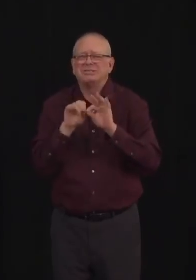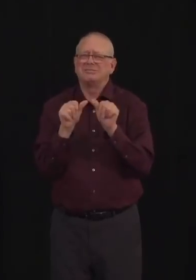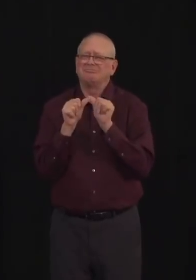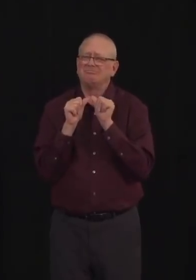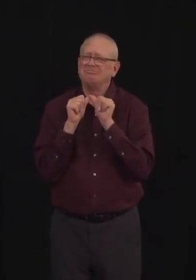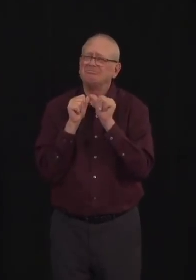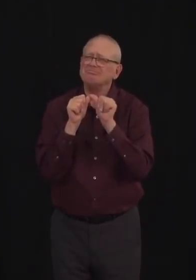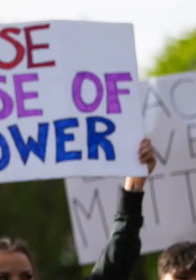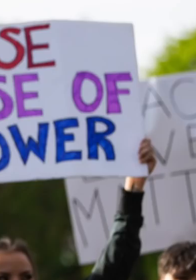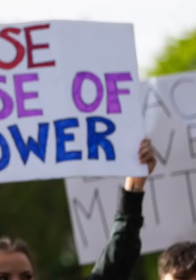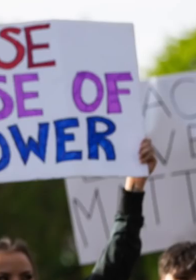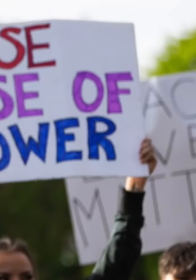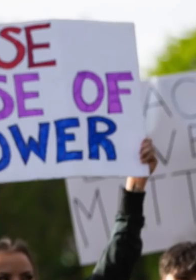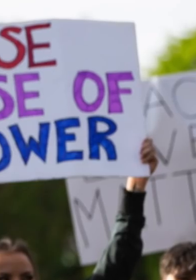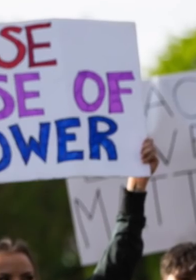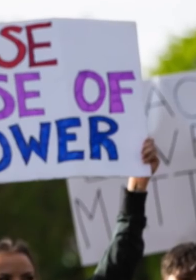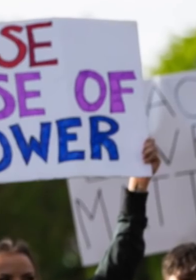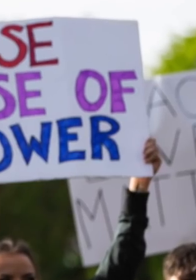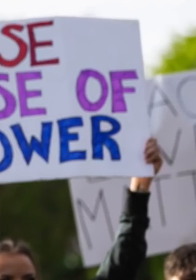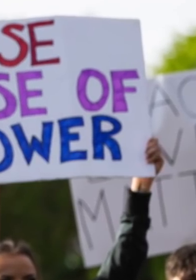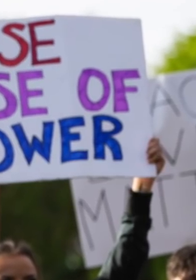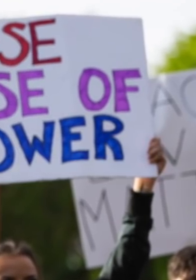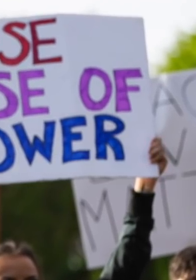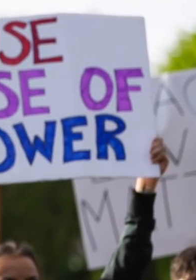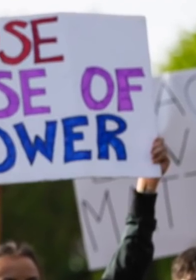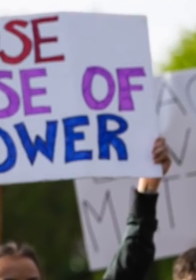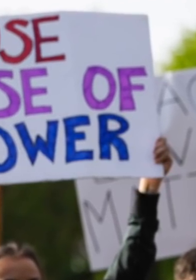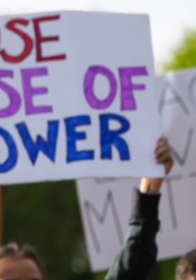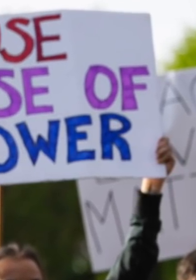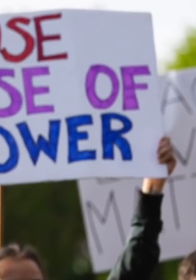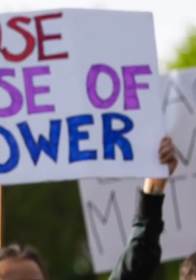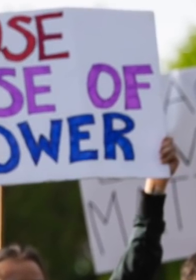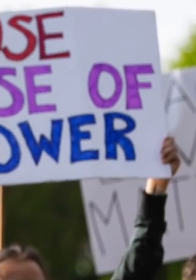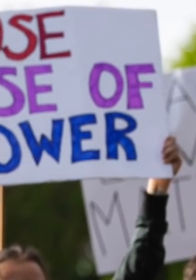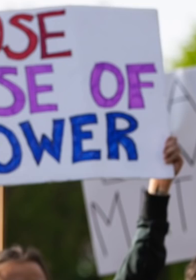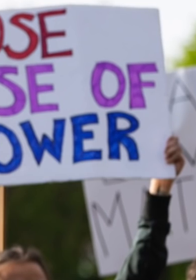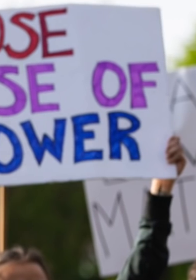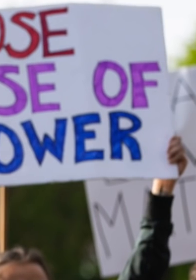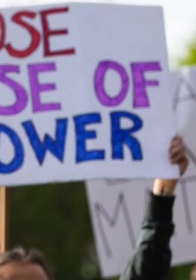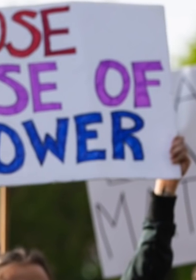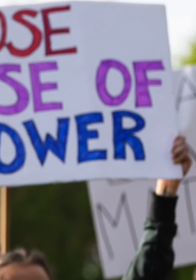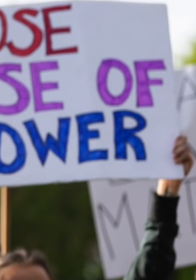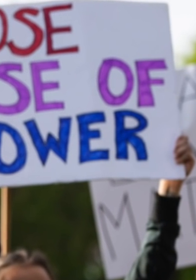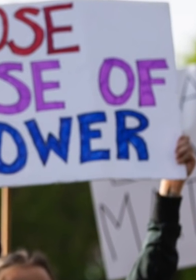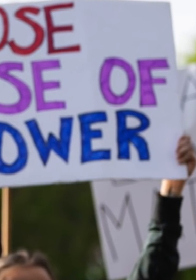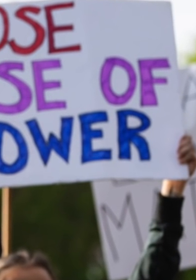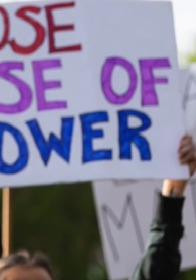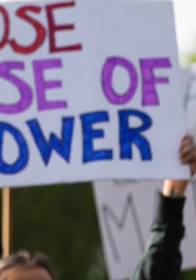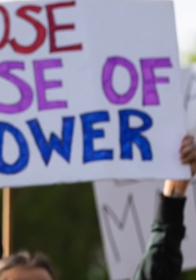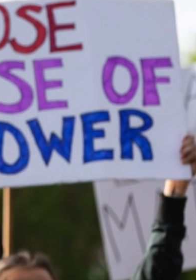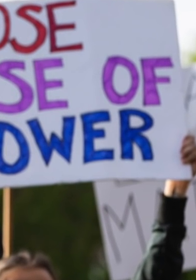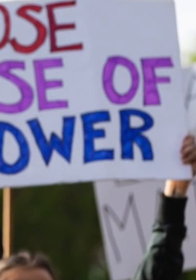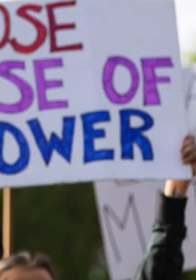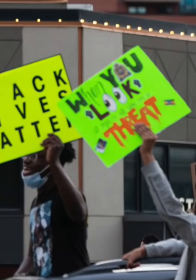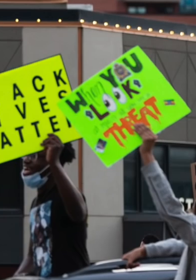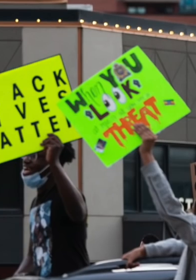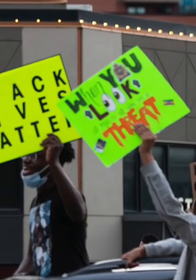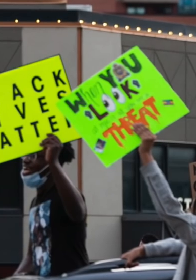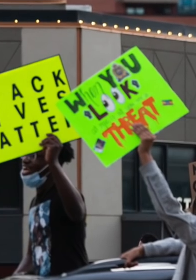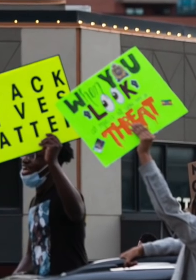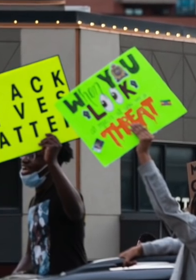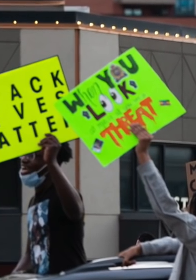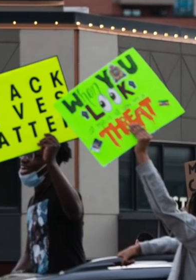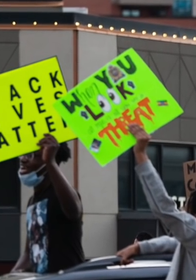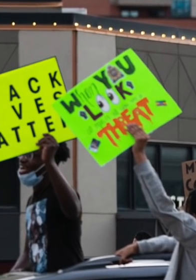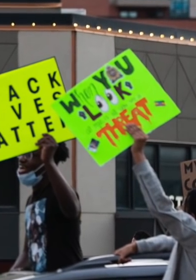our communities. This weekend, we saw many people participate in demonstrations to speak out against racism.